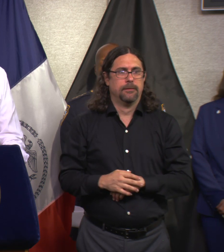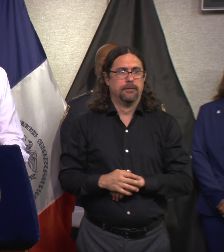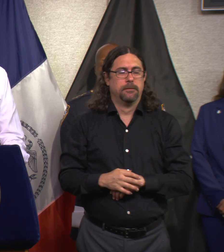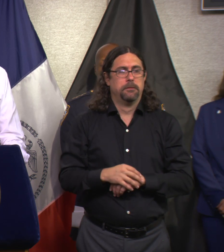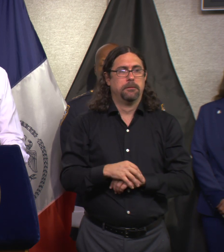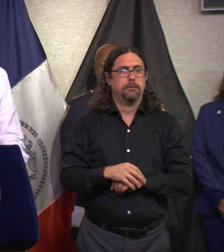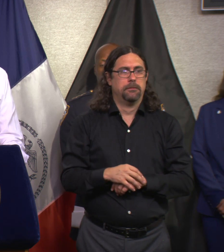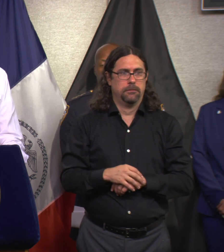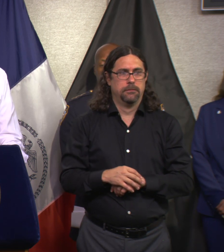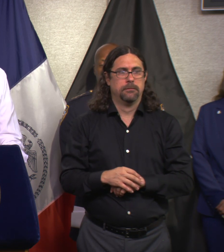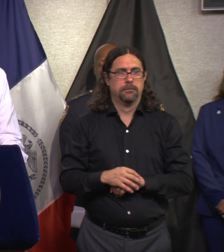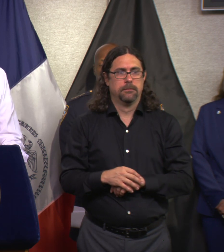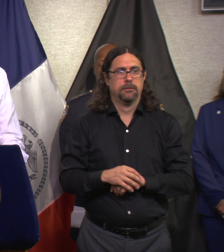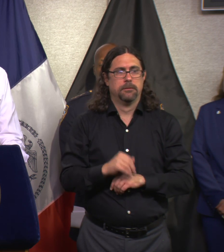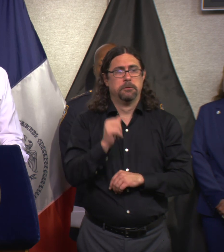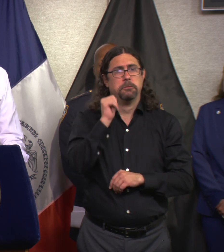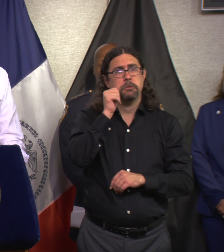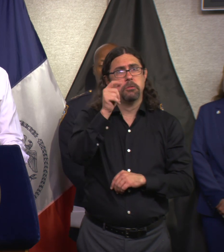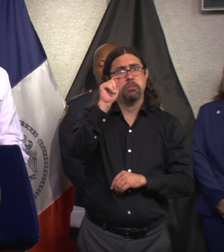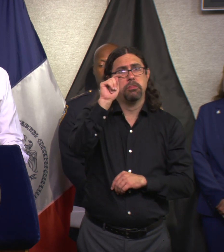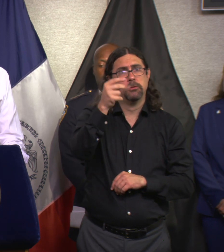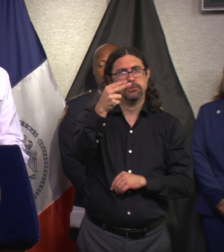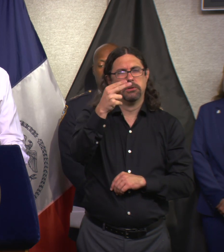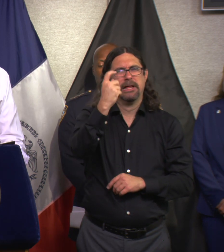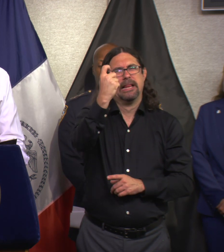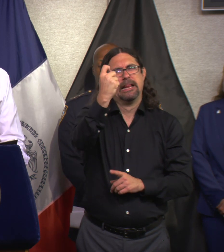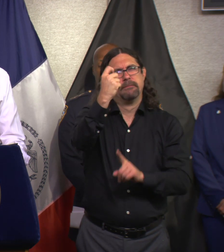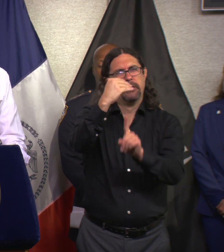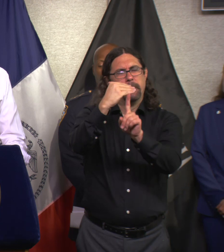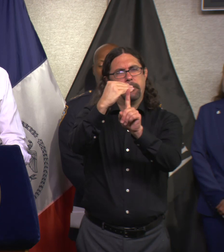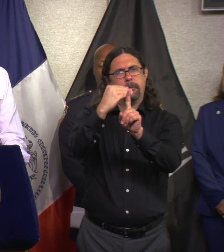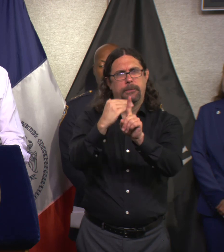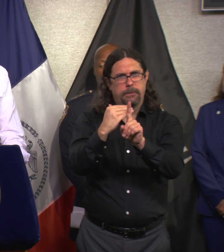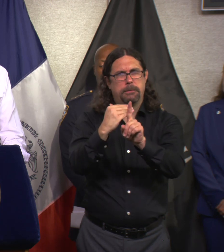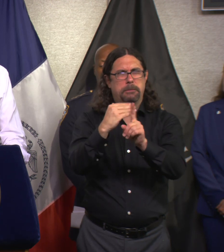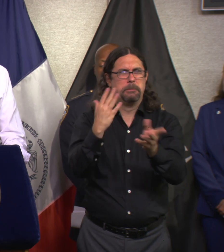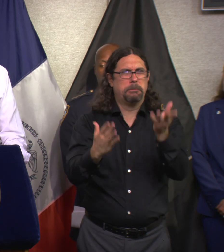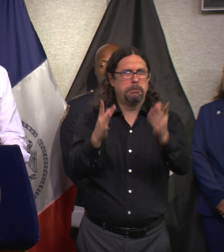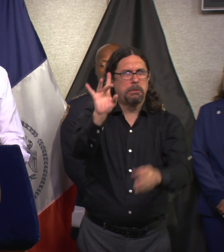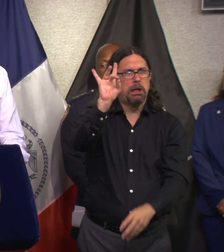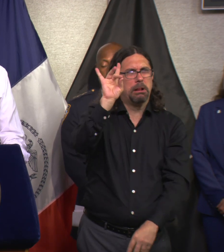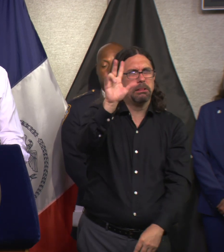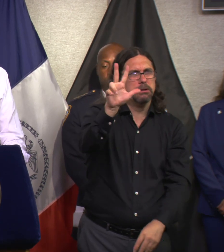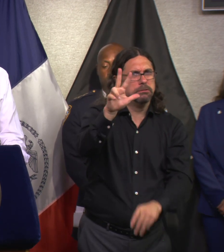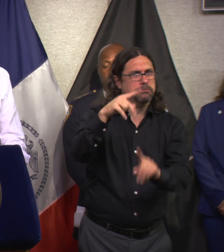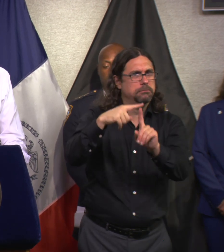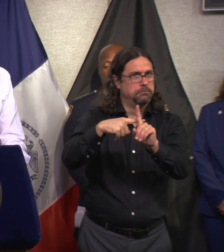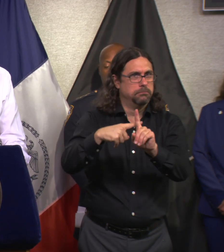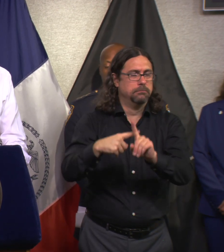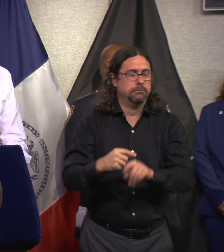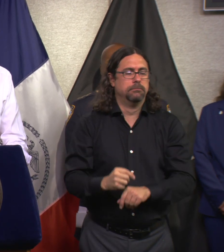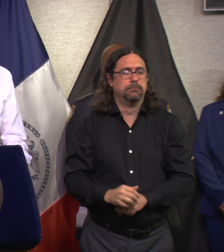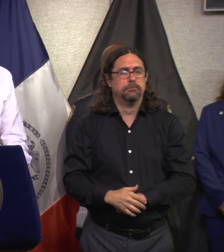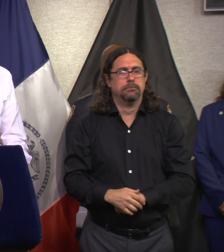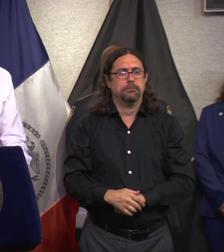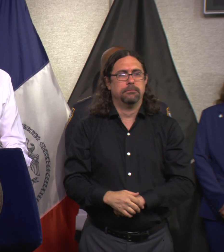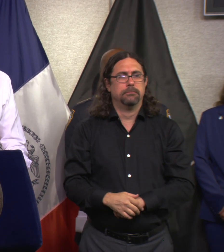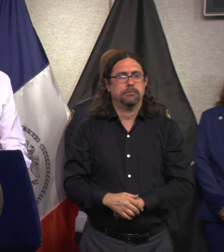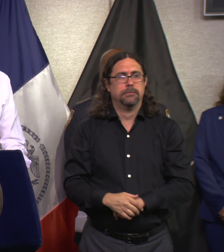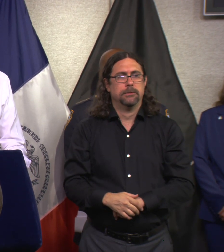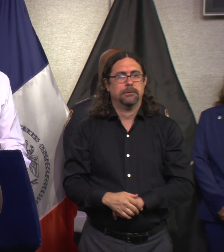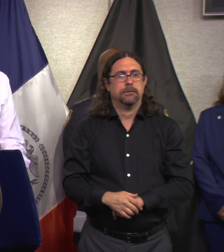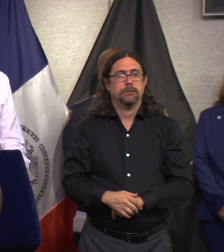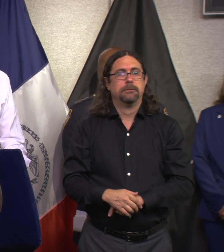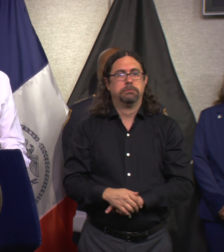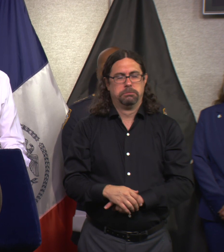85 through 4 p.m. Thursday. But then the heat returns and intensifies over the weekend, starting on